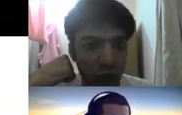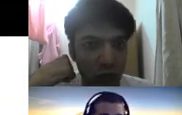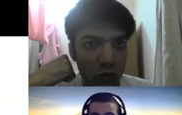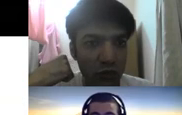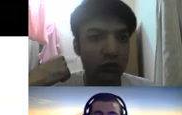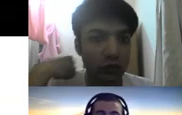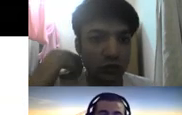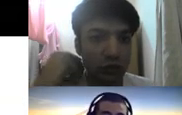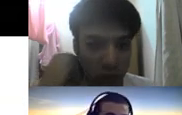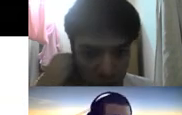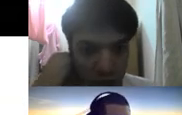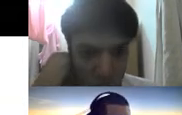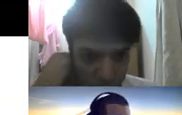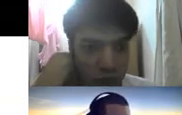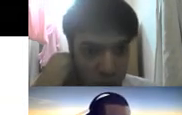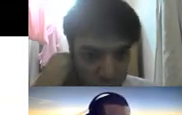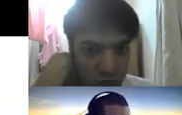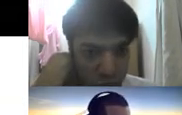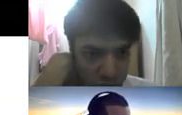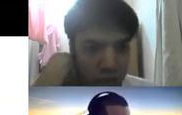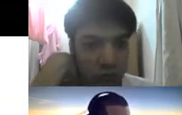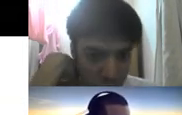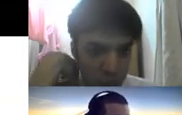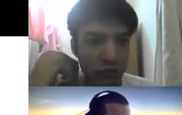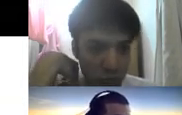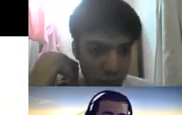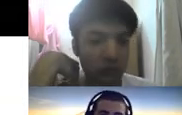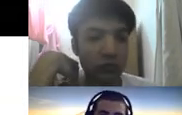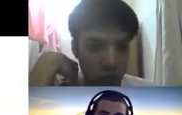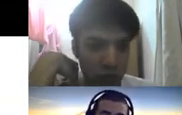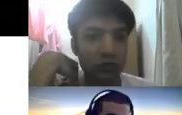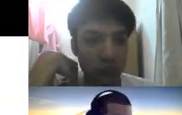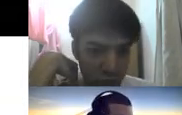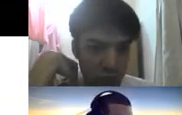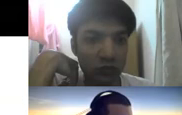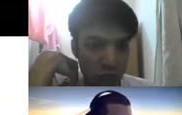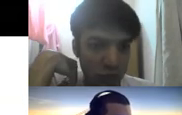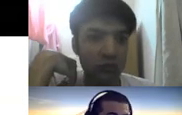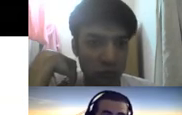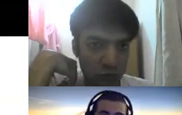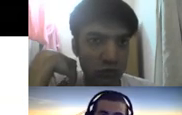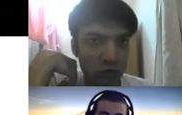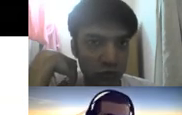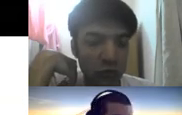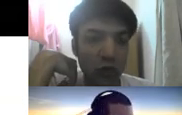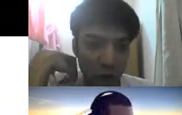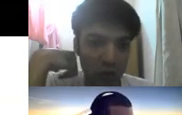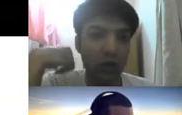Ioannis Strenouris from Google, Ria Aroni also from Google, Sarah Ebling from the University of Zurich, and Srini Narayanan from